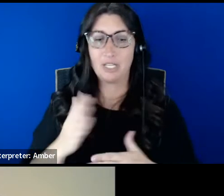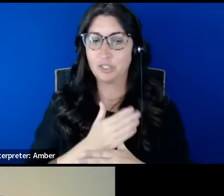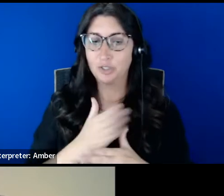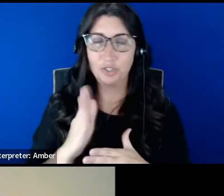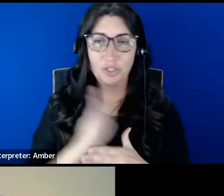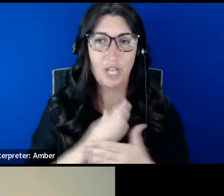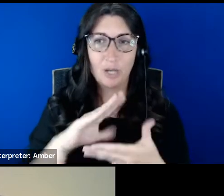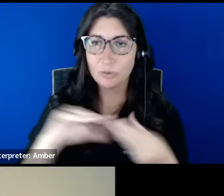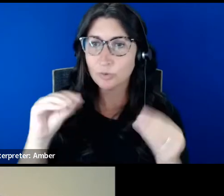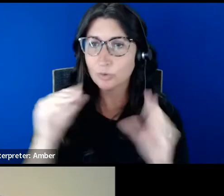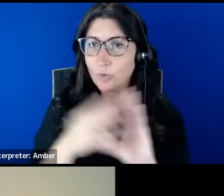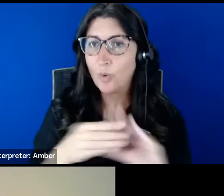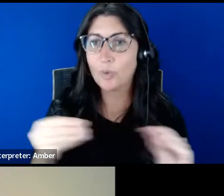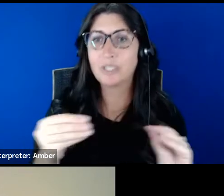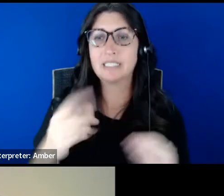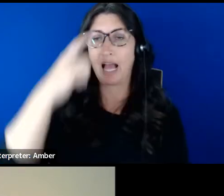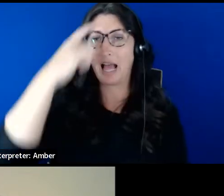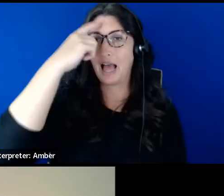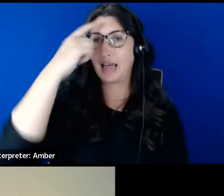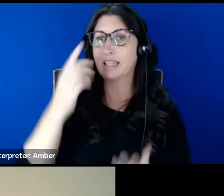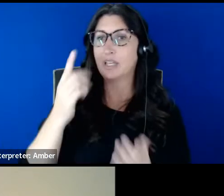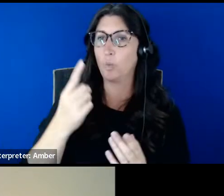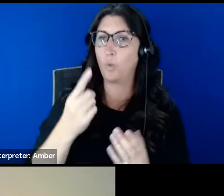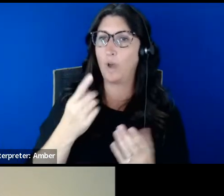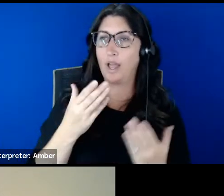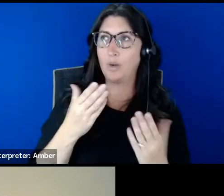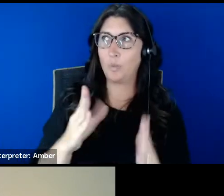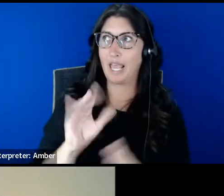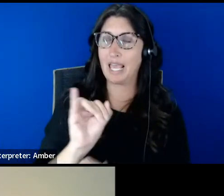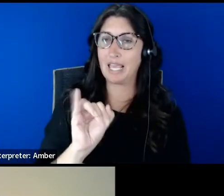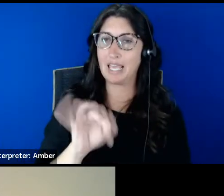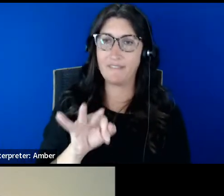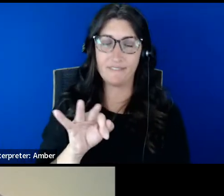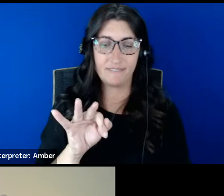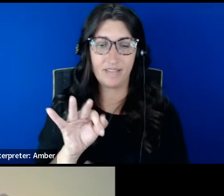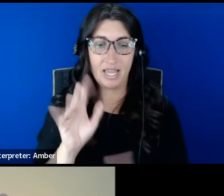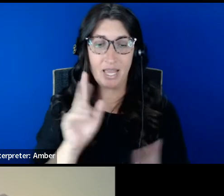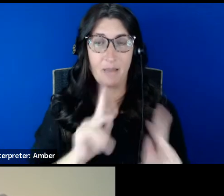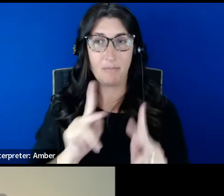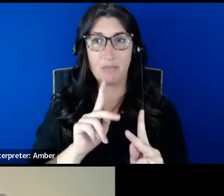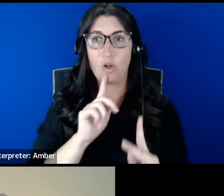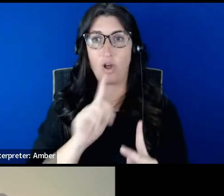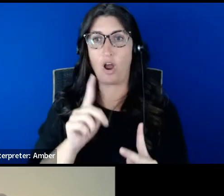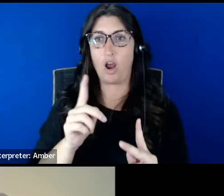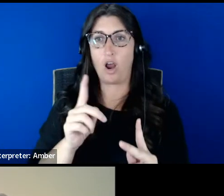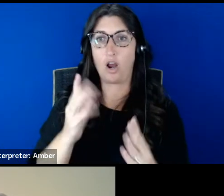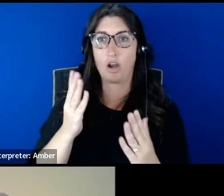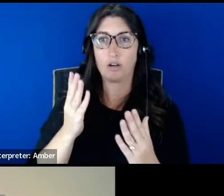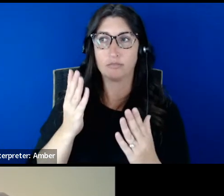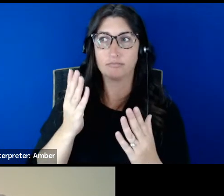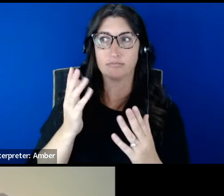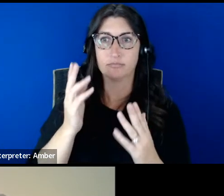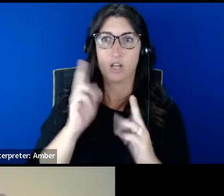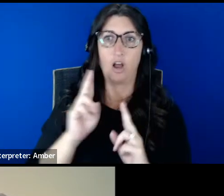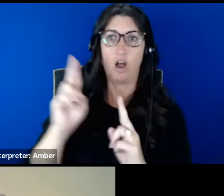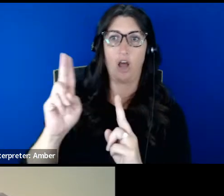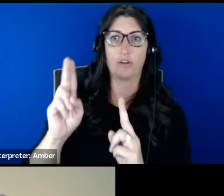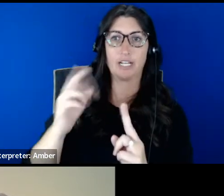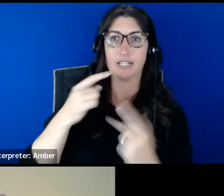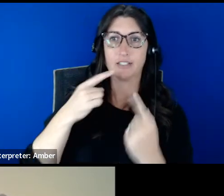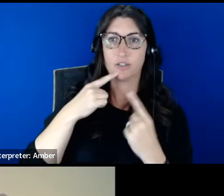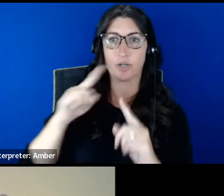I think one way to as long as people give credit and acknowledge where the story comes